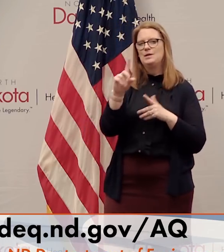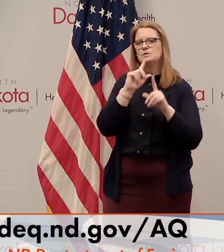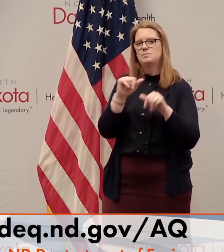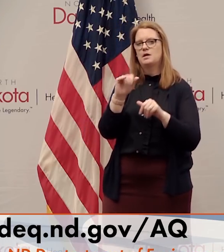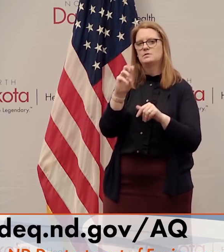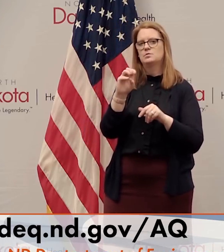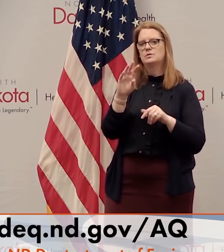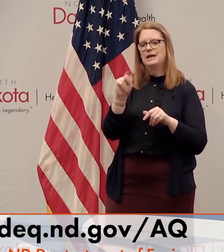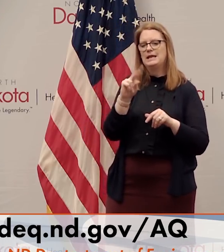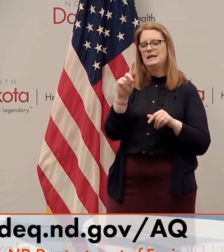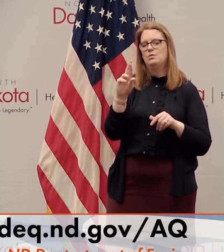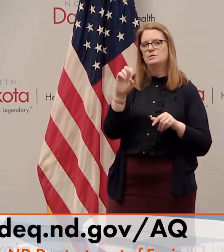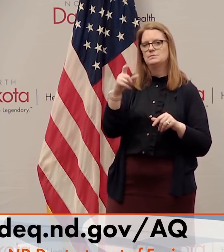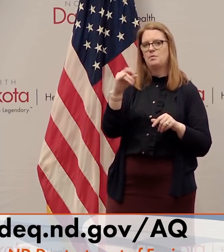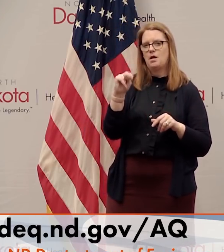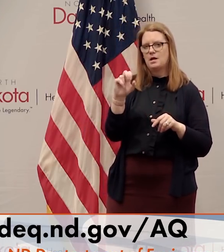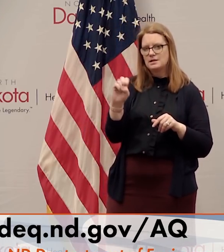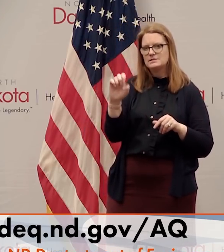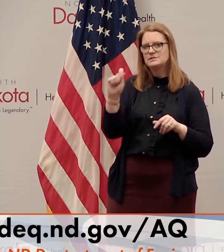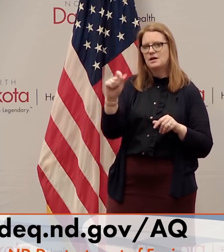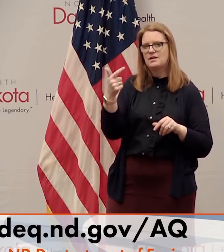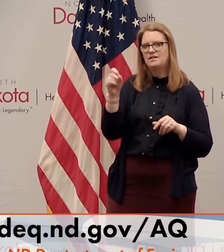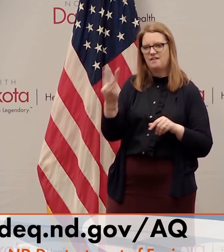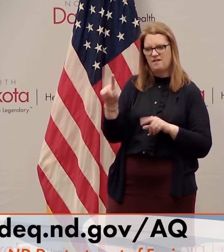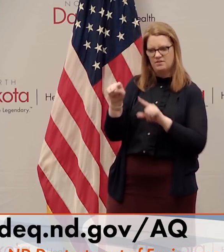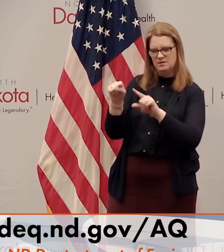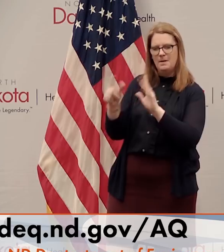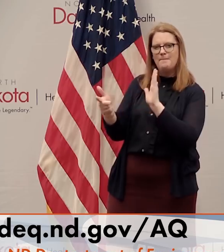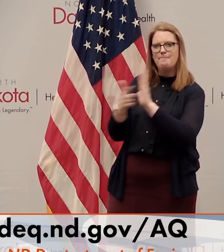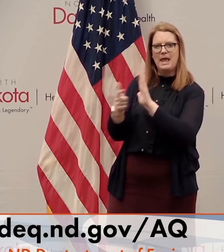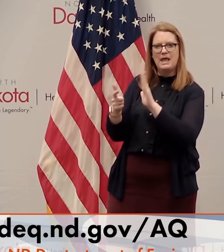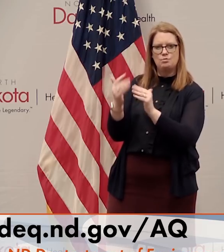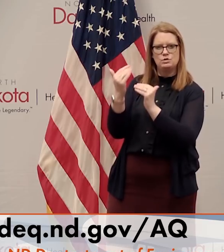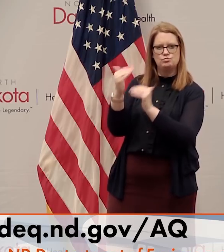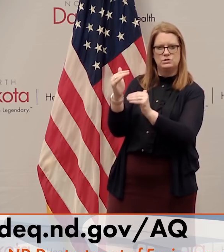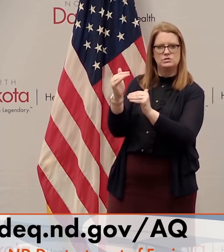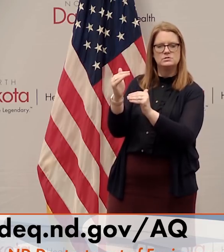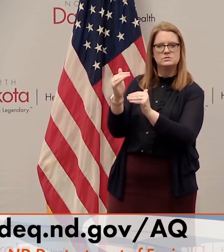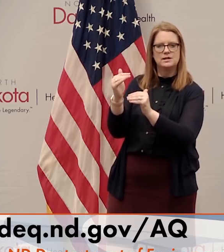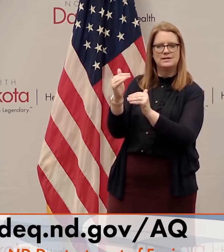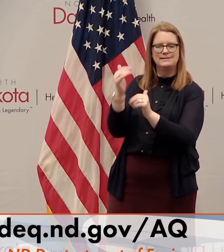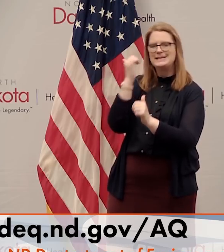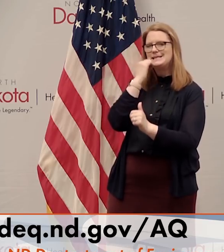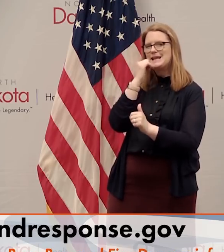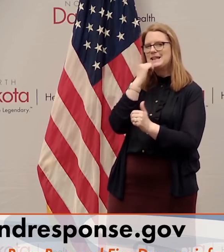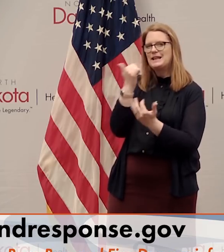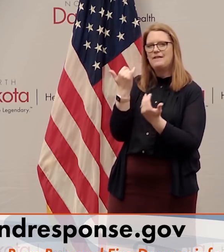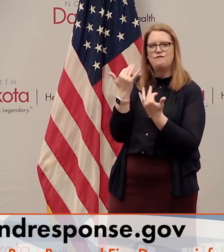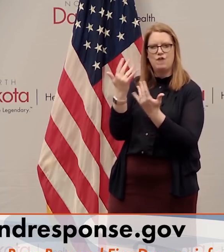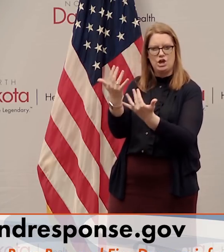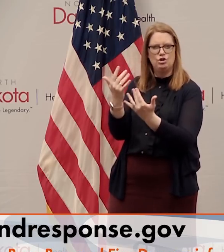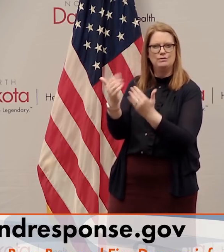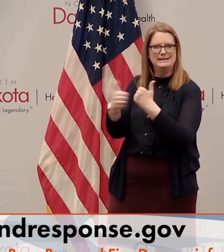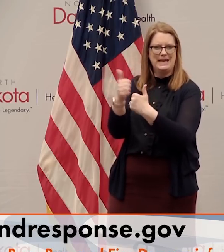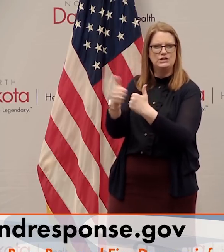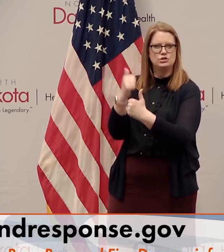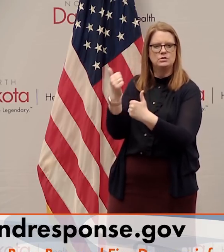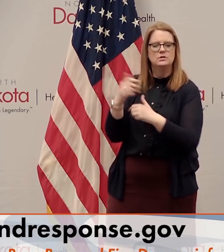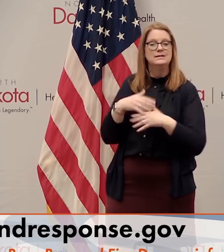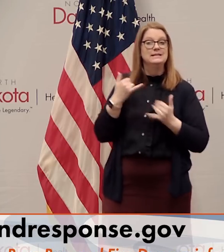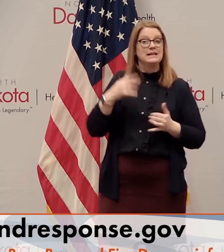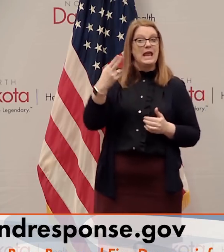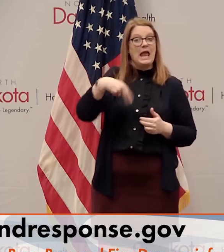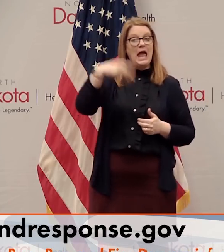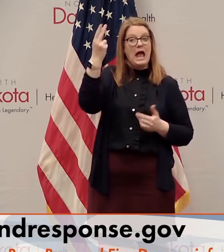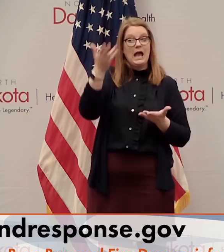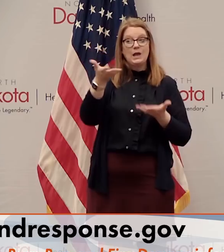at ndresponse.gov for more information on ban restrictions and the daily fire danger rating map. Today, high winds